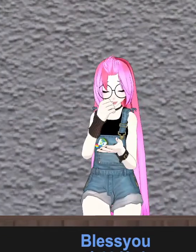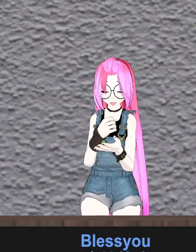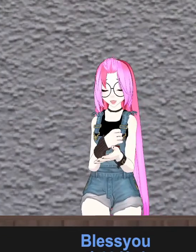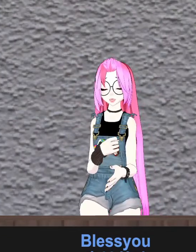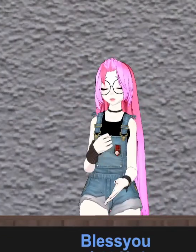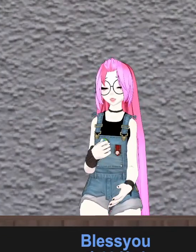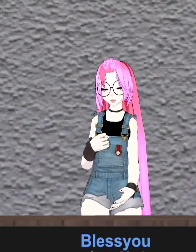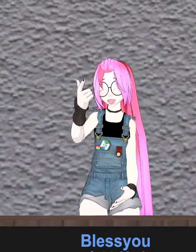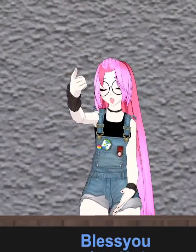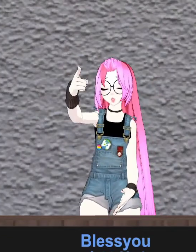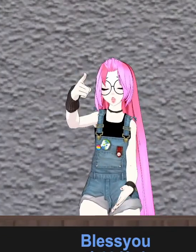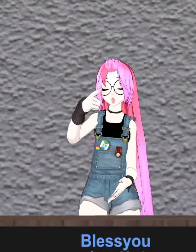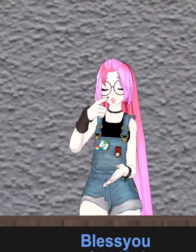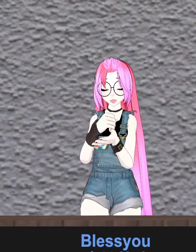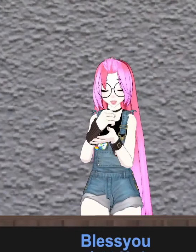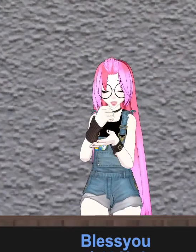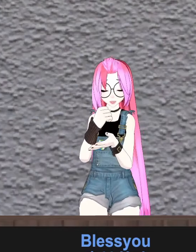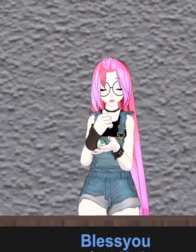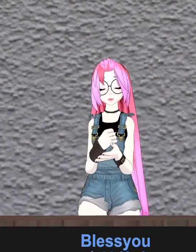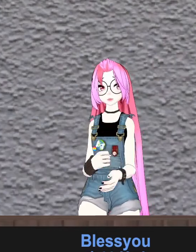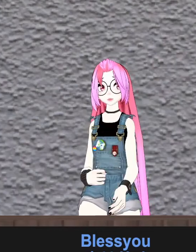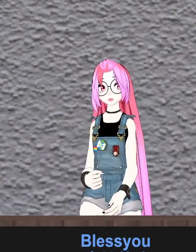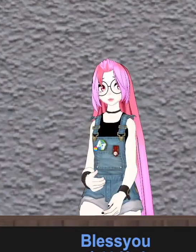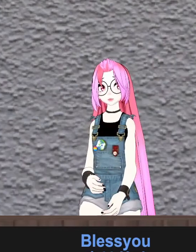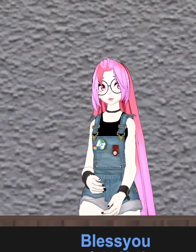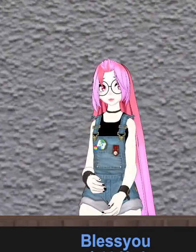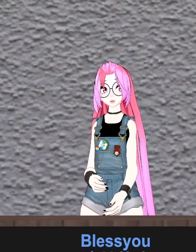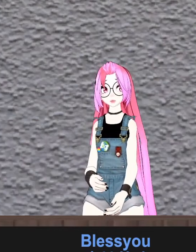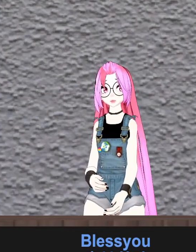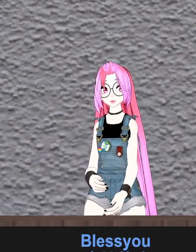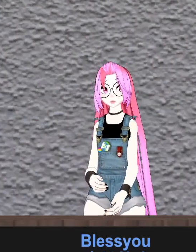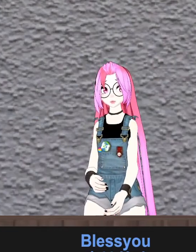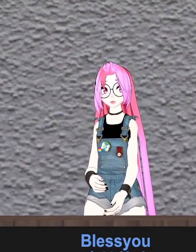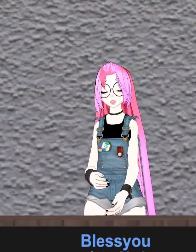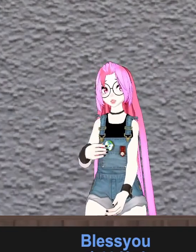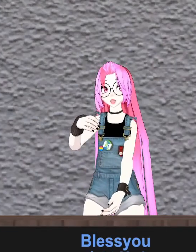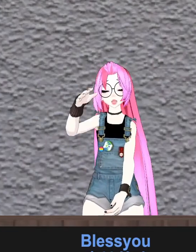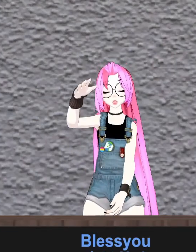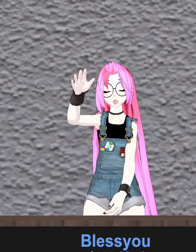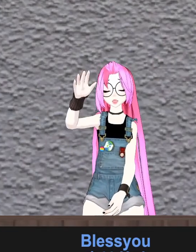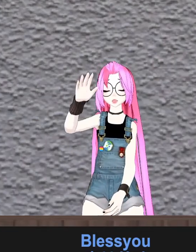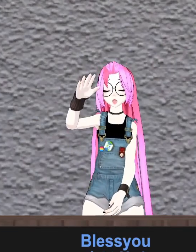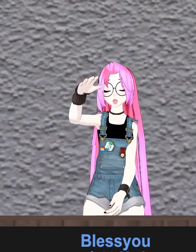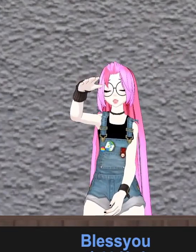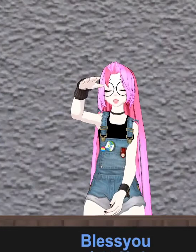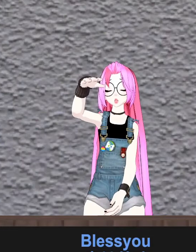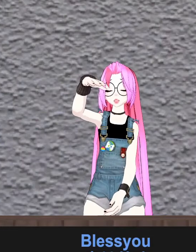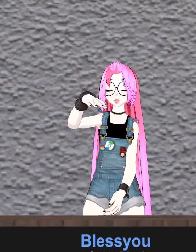scissors. No. I saw both of you at the same exact time. Don't do the whole, oh no, you go. Oh no, you go. You